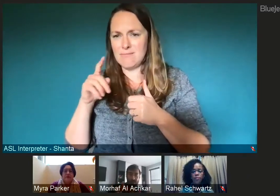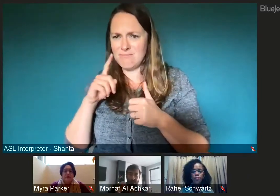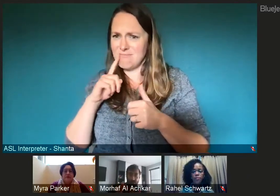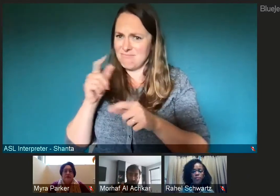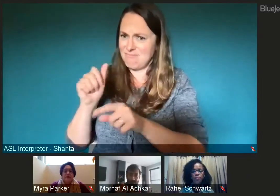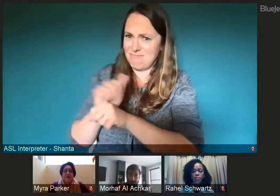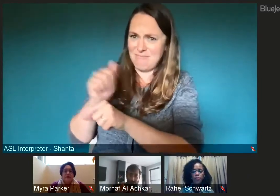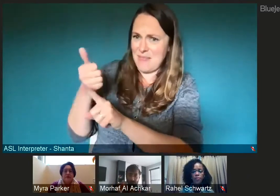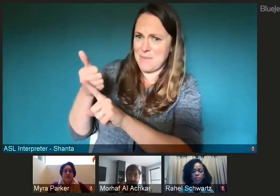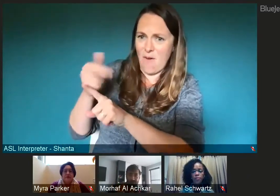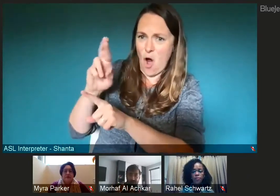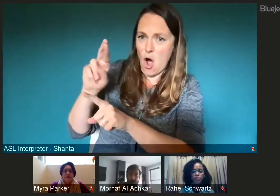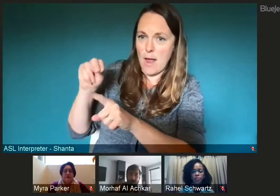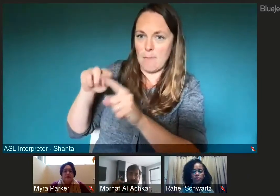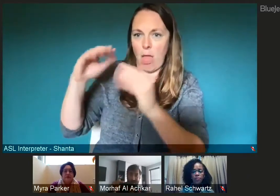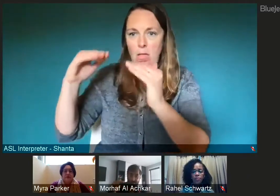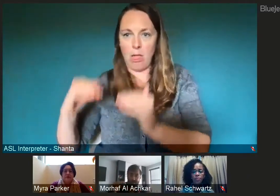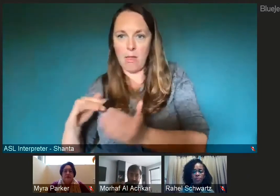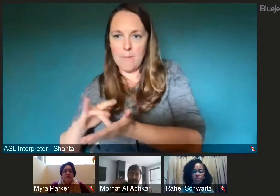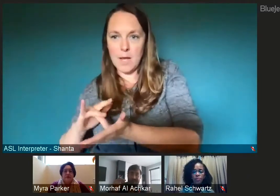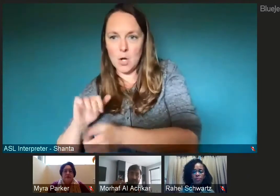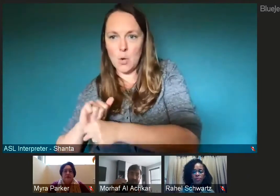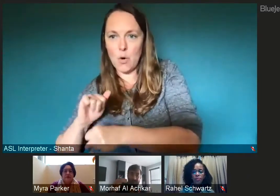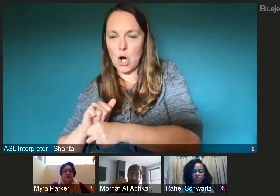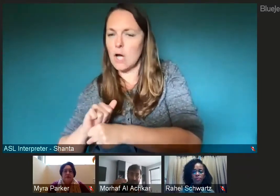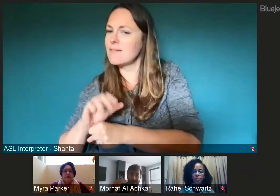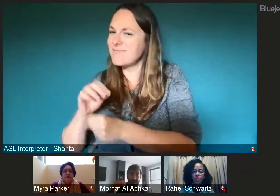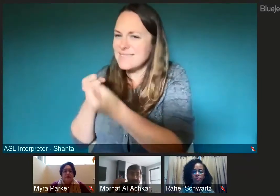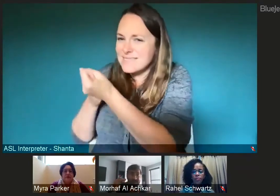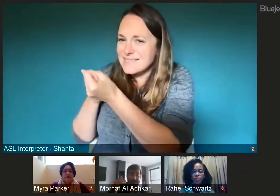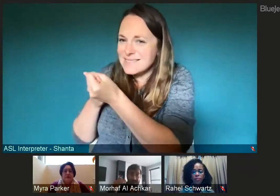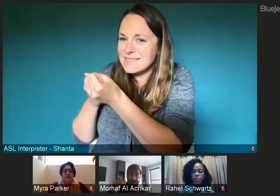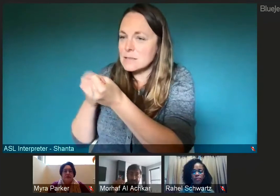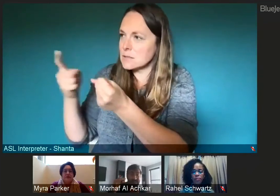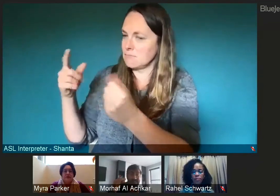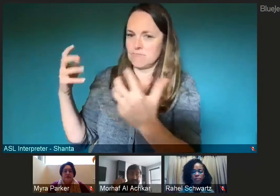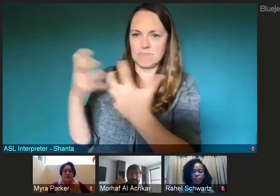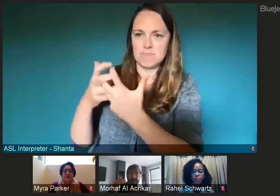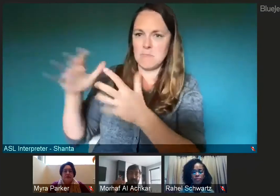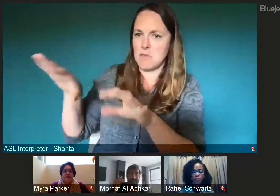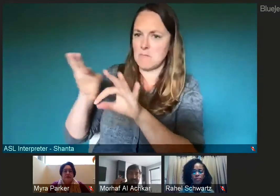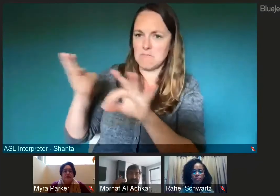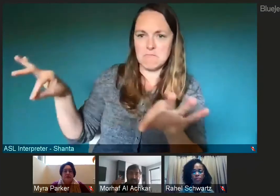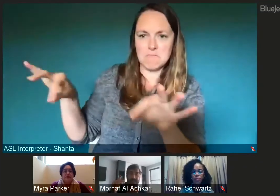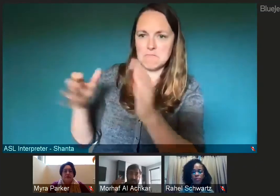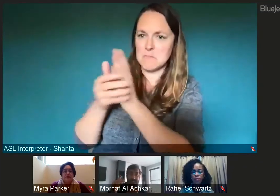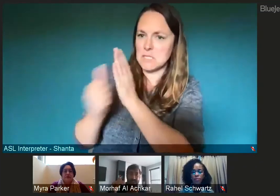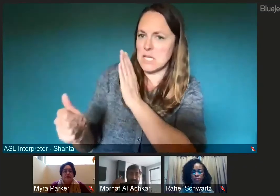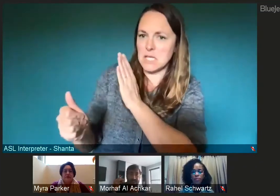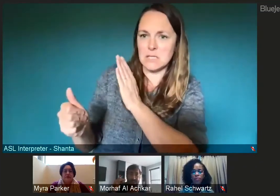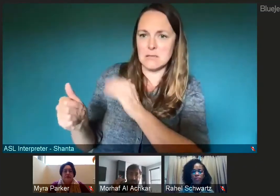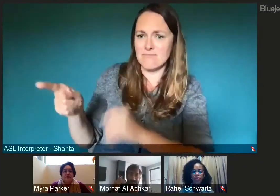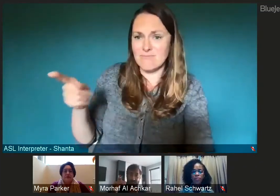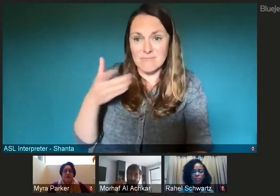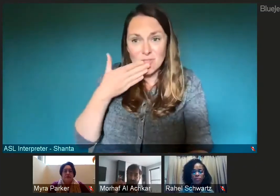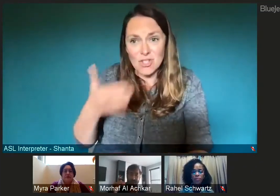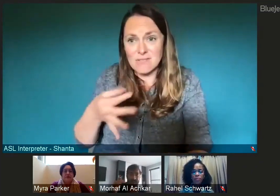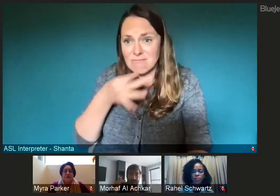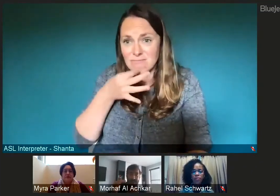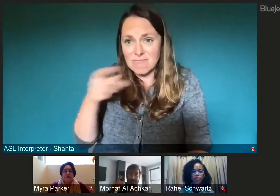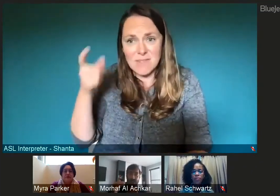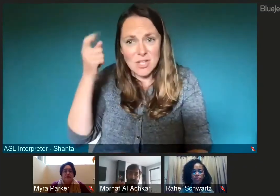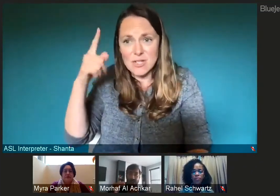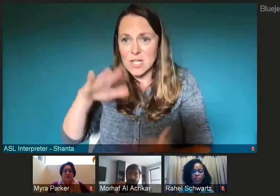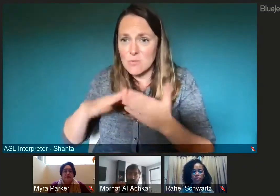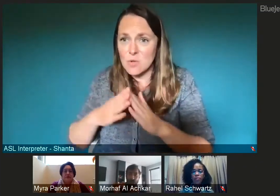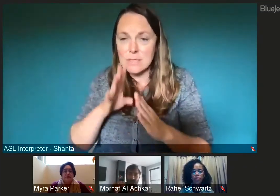support those people so they can work to the max of their capacity. They're skilled, they're talented, and they understand their community. They